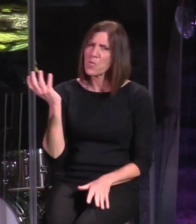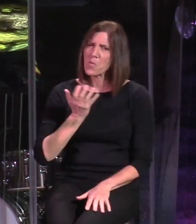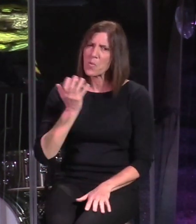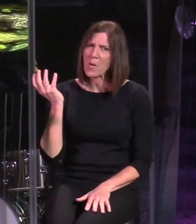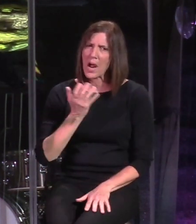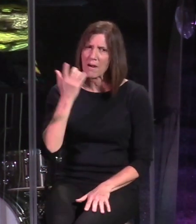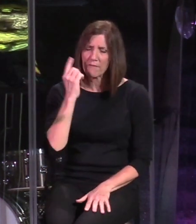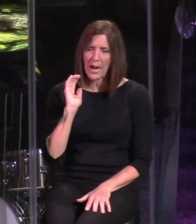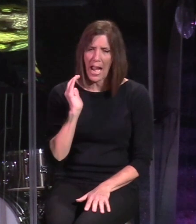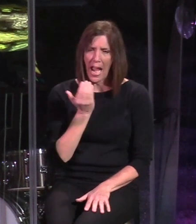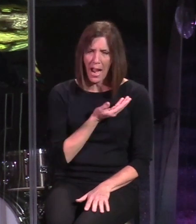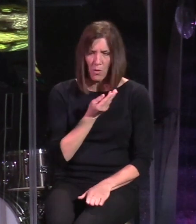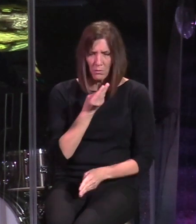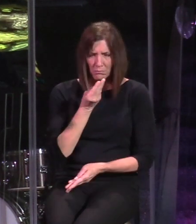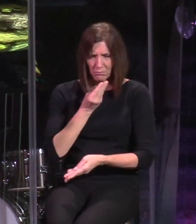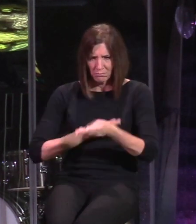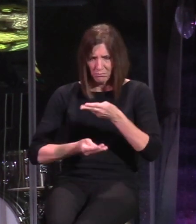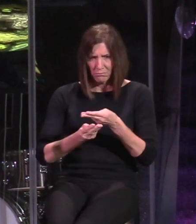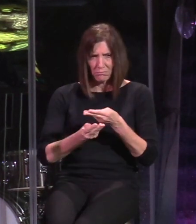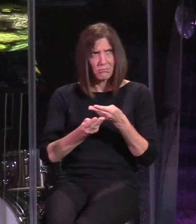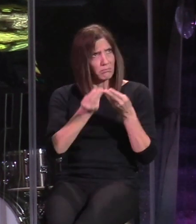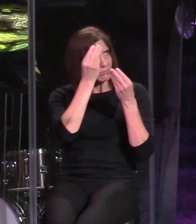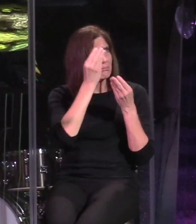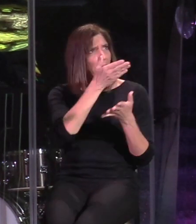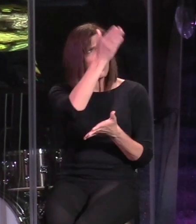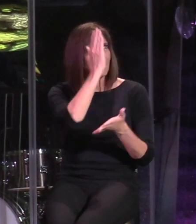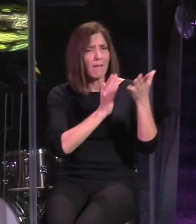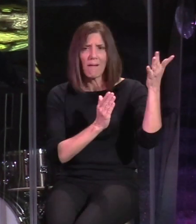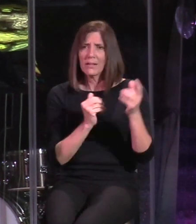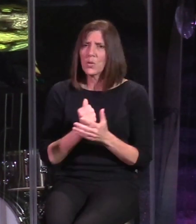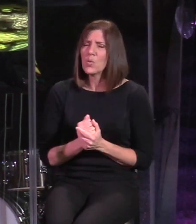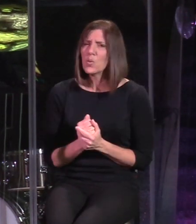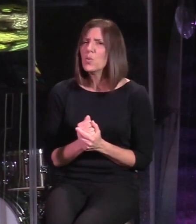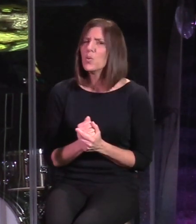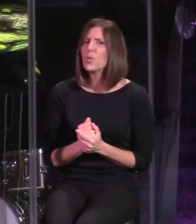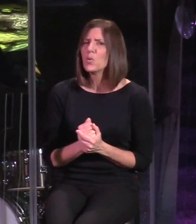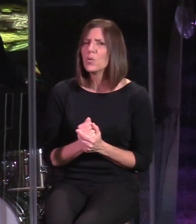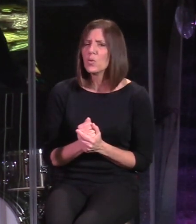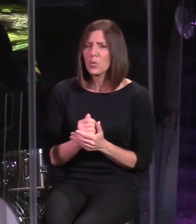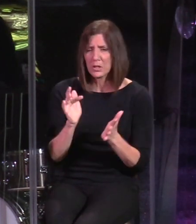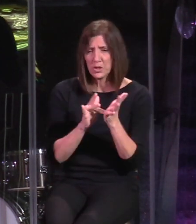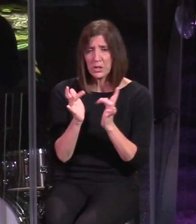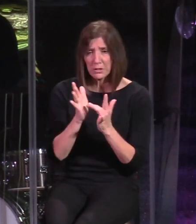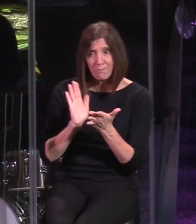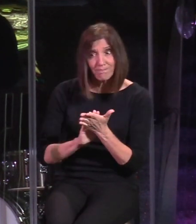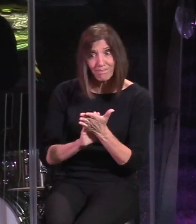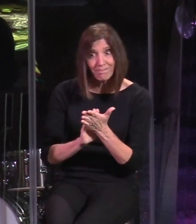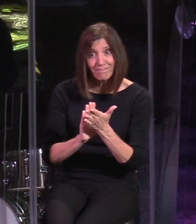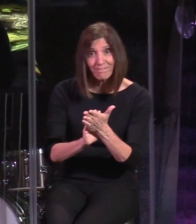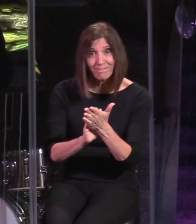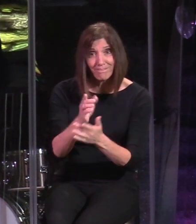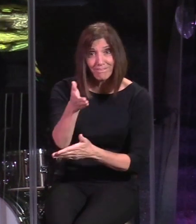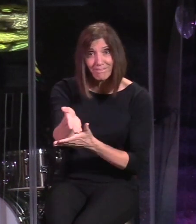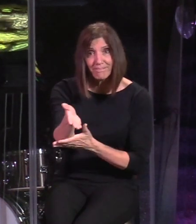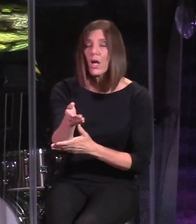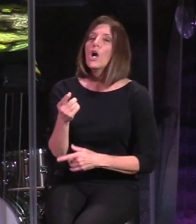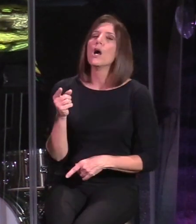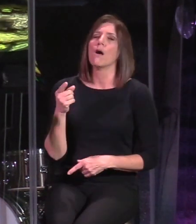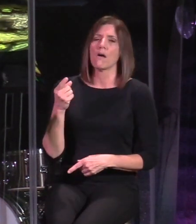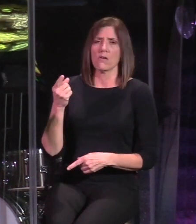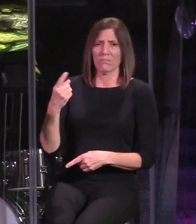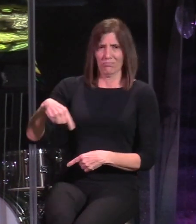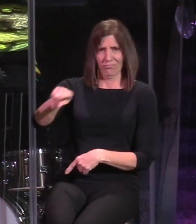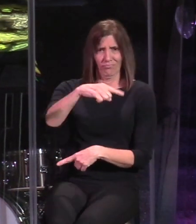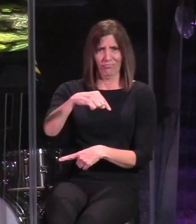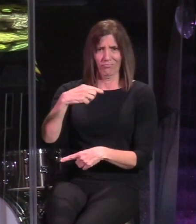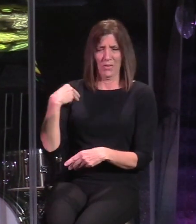redemption, and he is worthy of praise. For those of you who attend our church regularly or are members here, hopefully